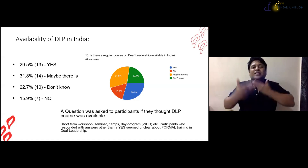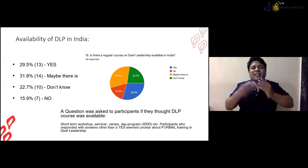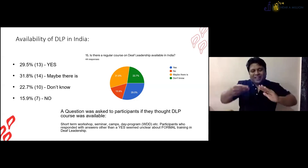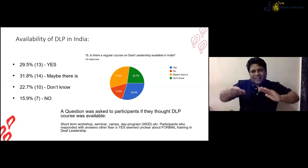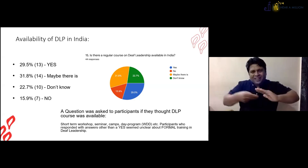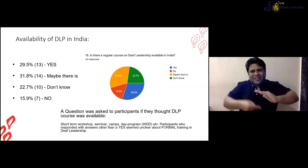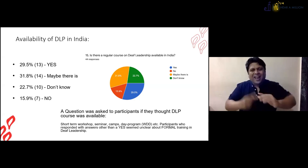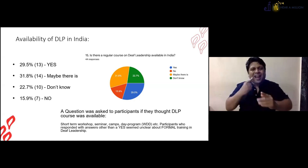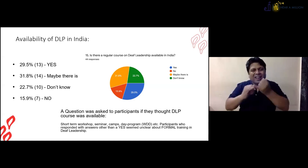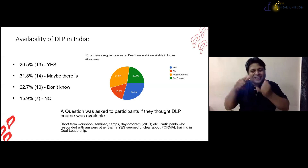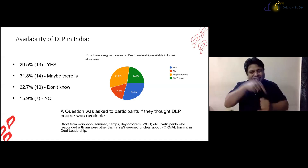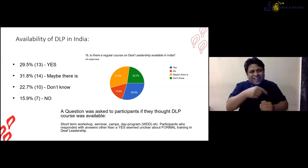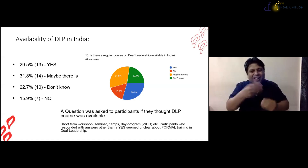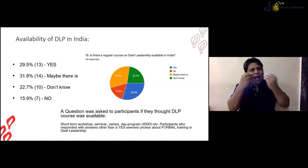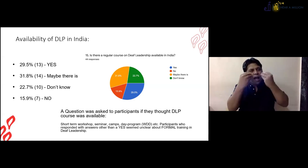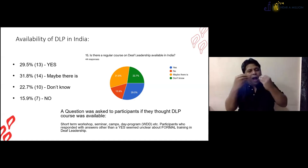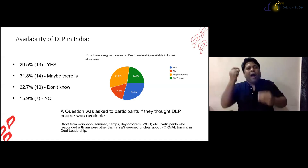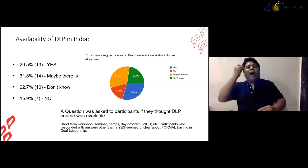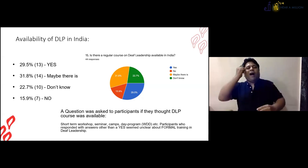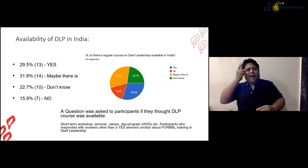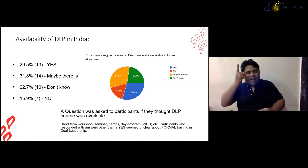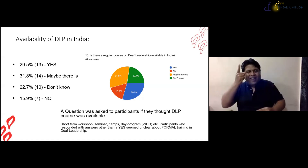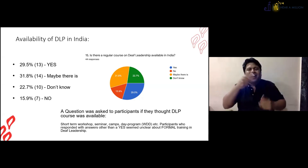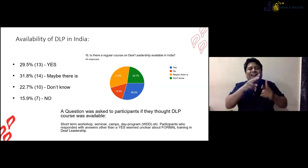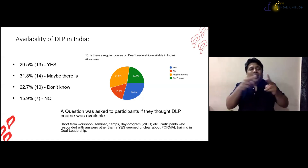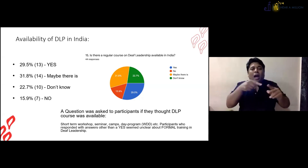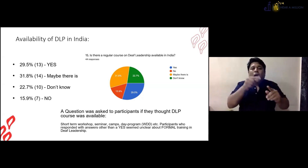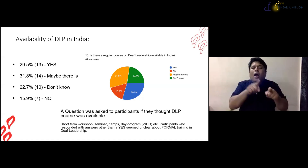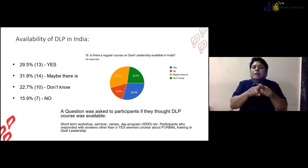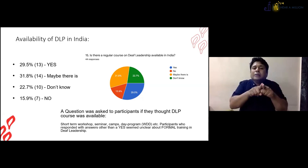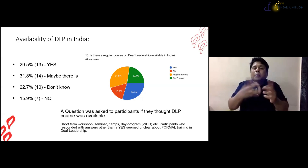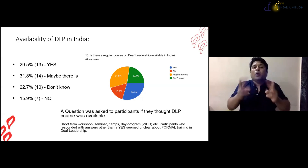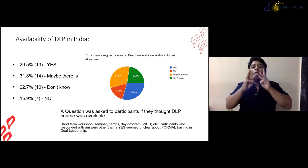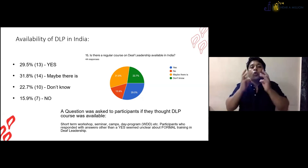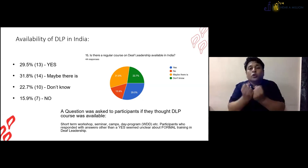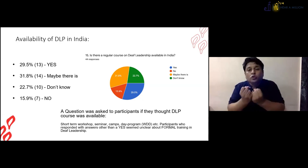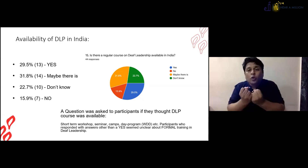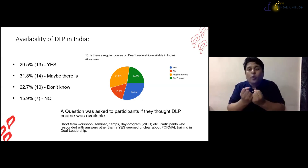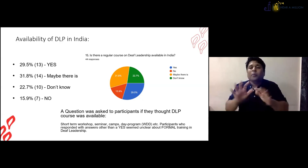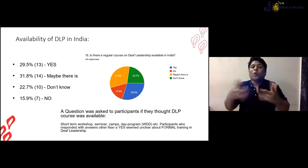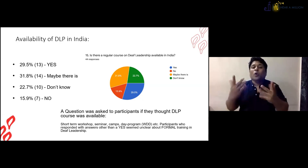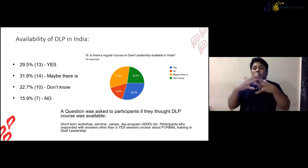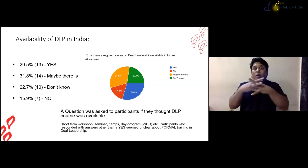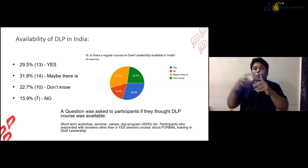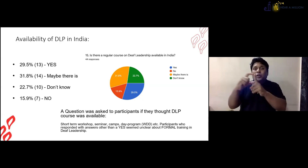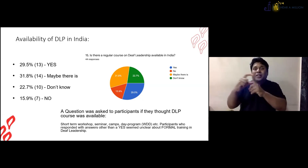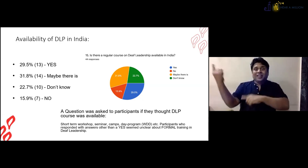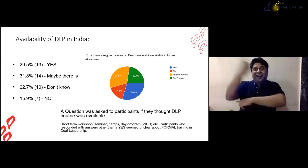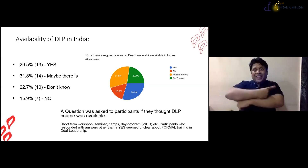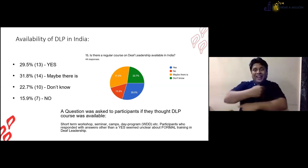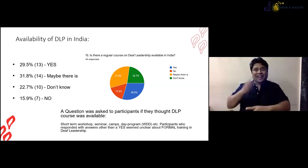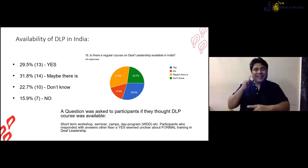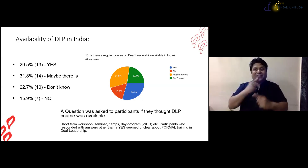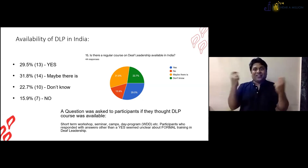NIHH has, like just Sujit just said, about extra courses alongside ISL. So these workshops or trainings